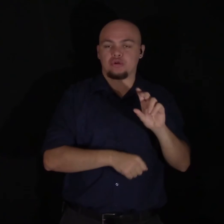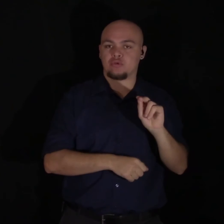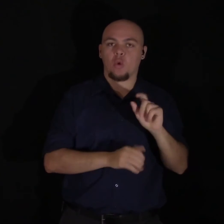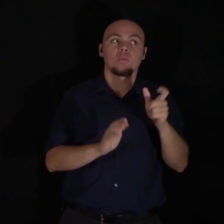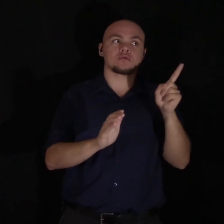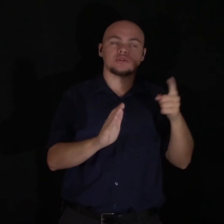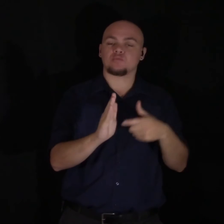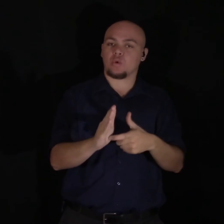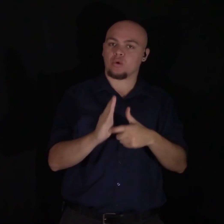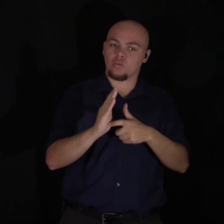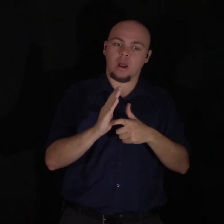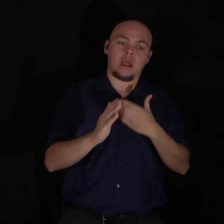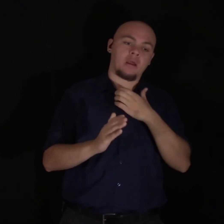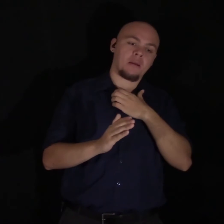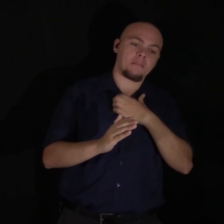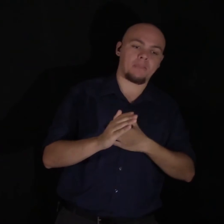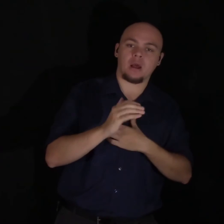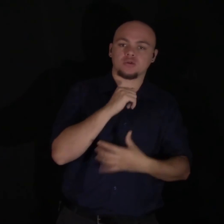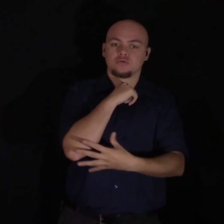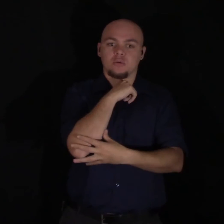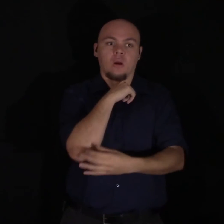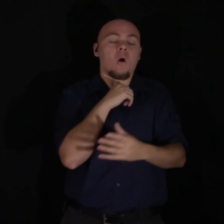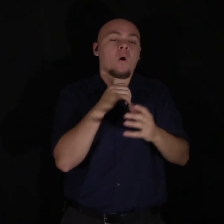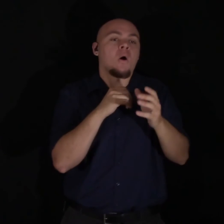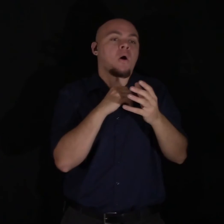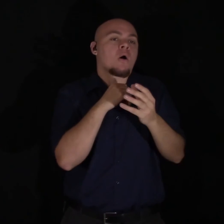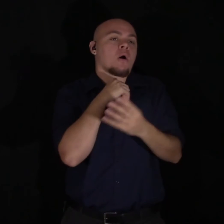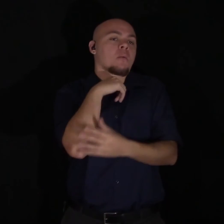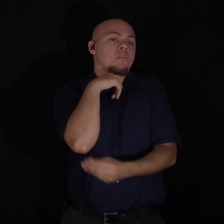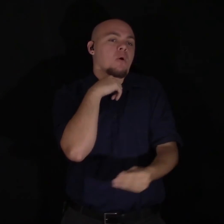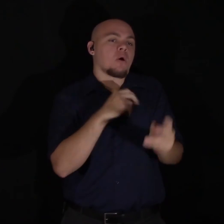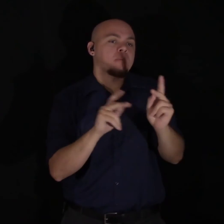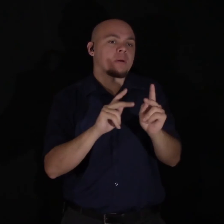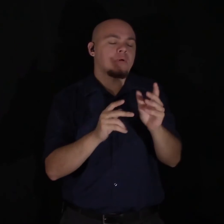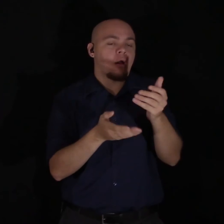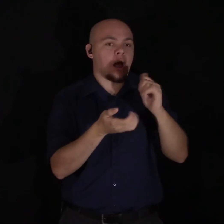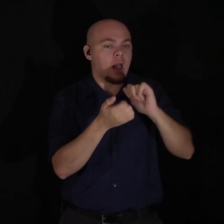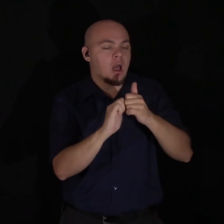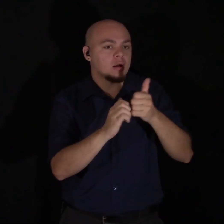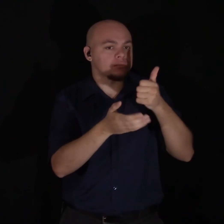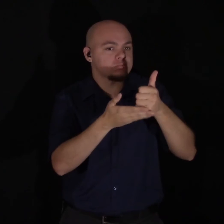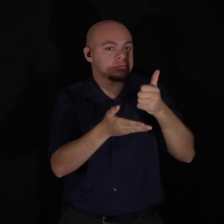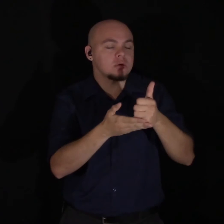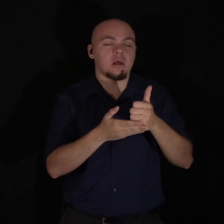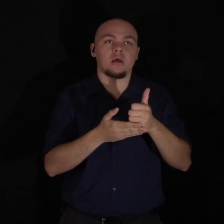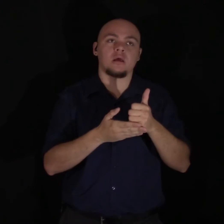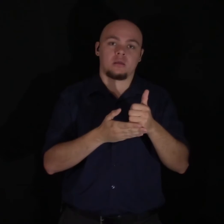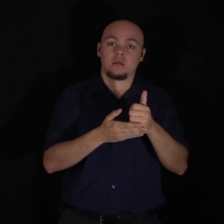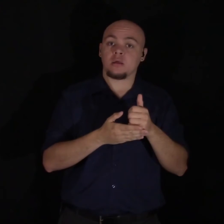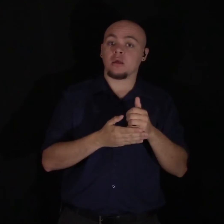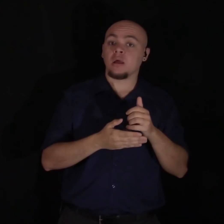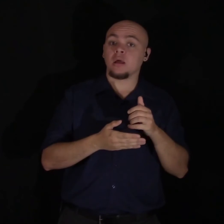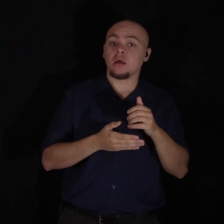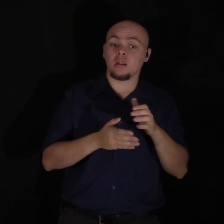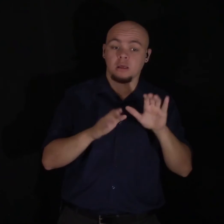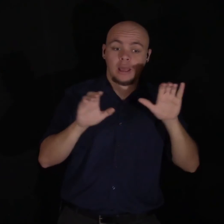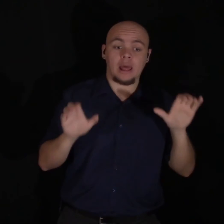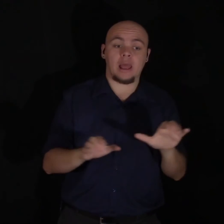a passion, remembering what she had suffered and how she had been relieved, for her to act in her turn the